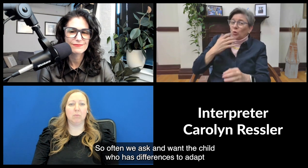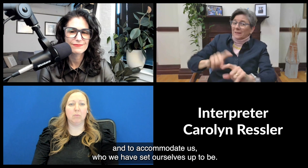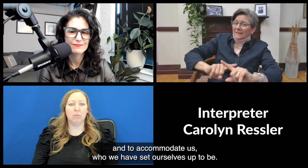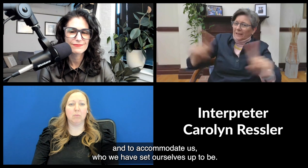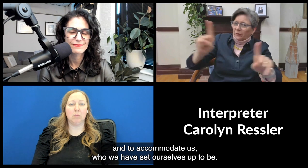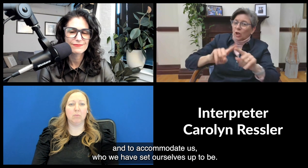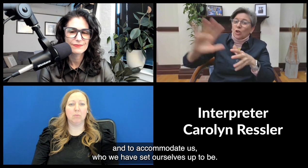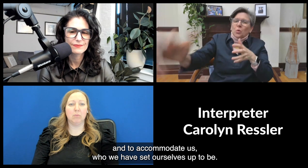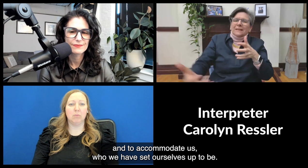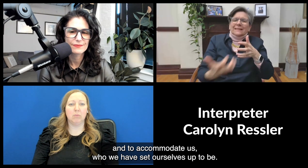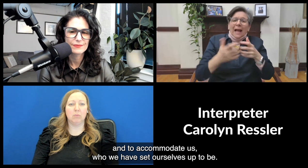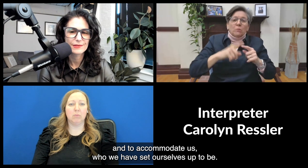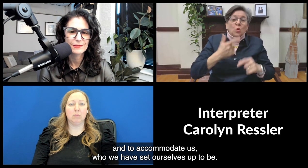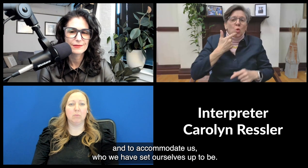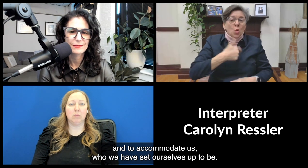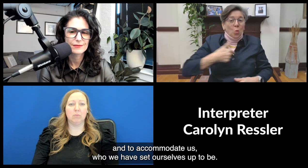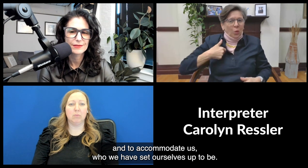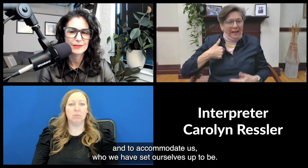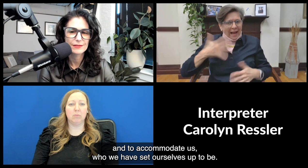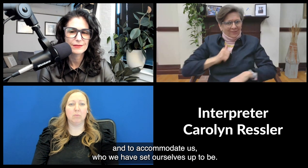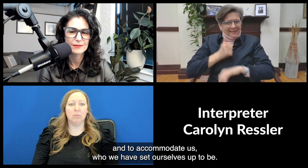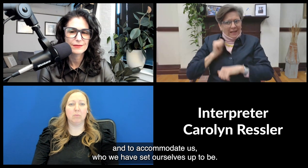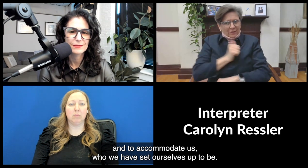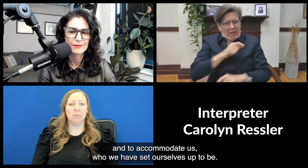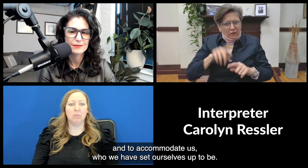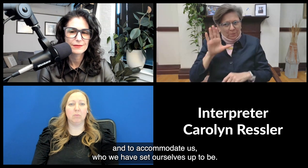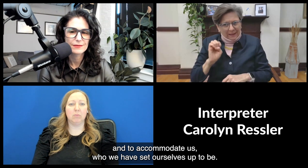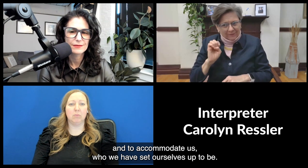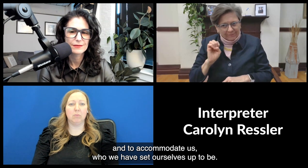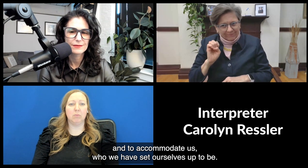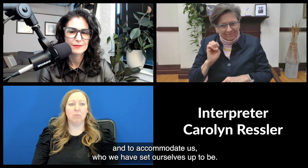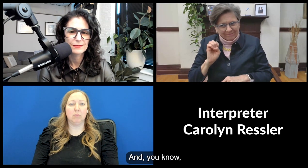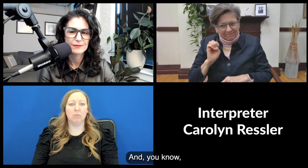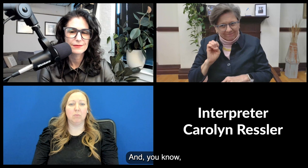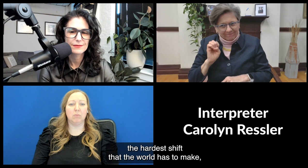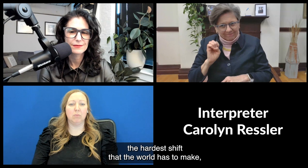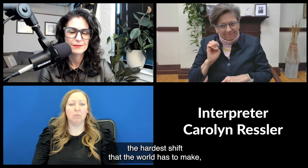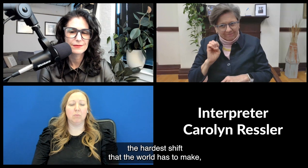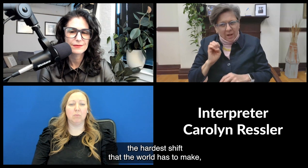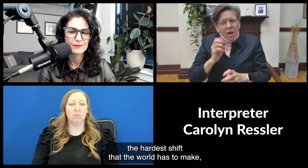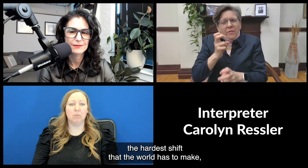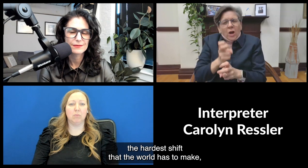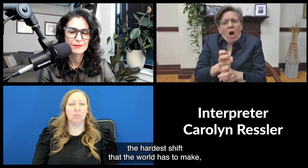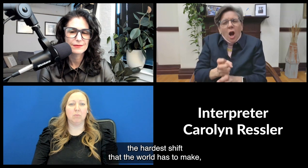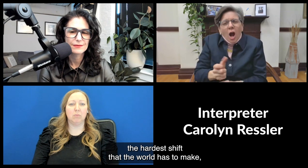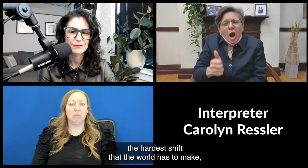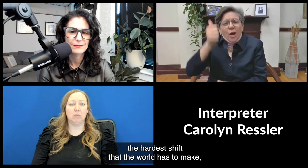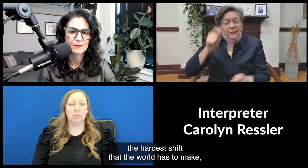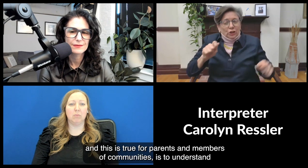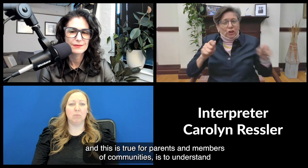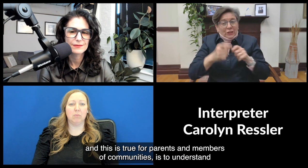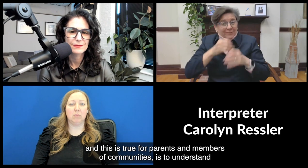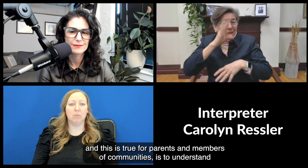ask and want the child who has differences to adapt and to accommodate us, who we have set ourselves up to be.